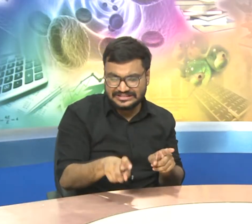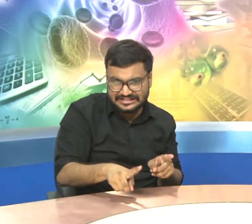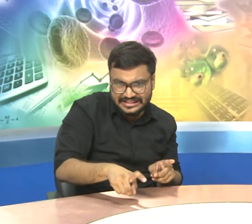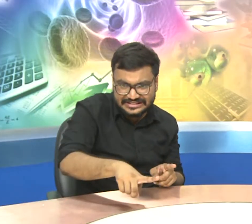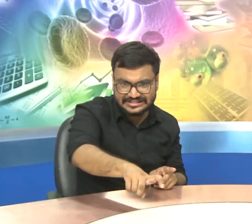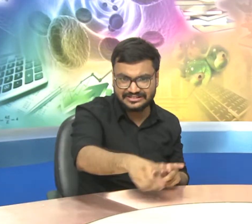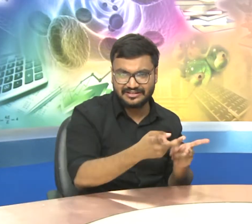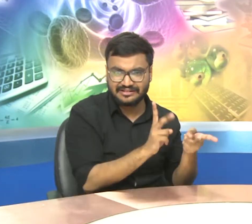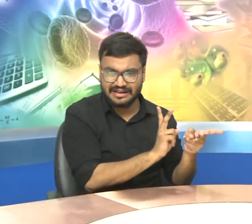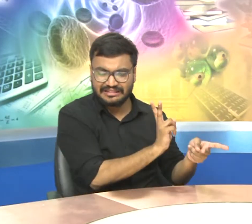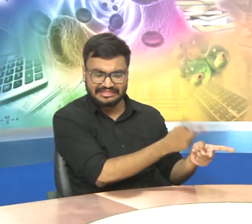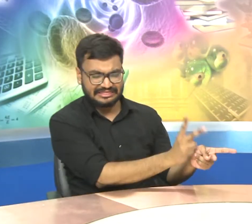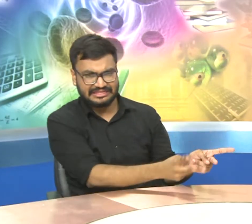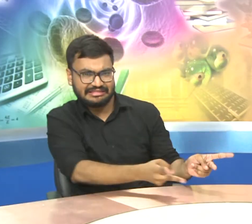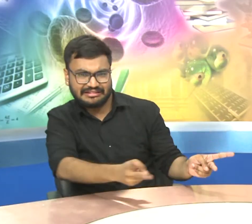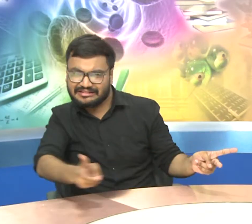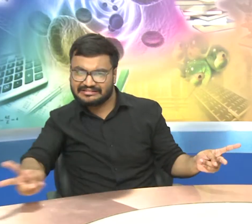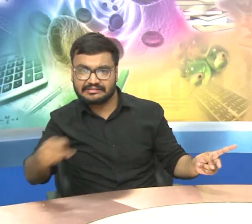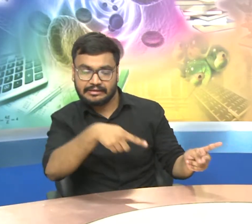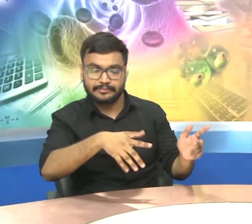mollusks, and some